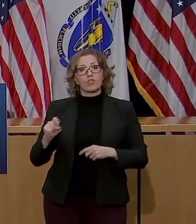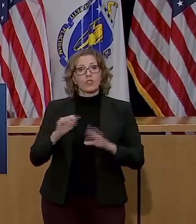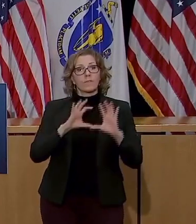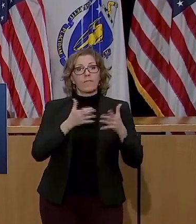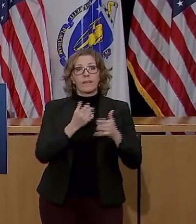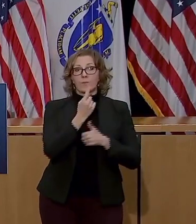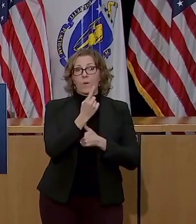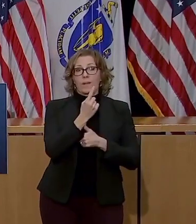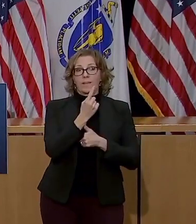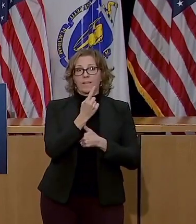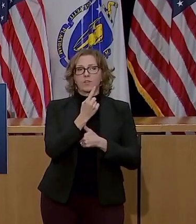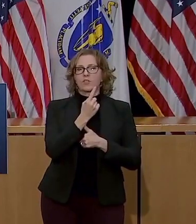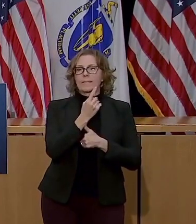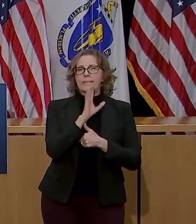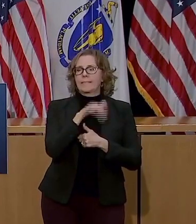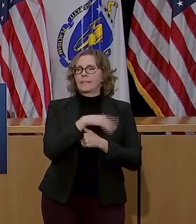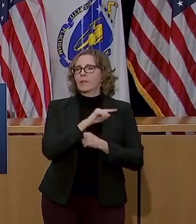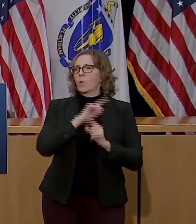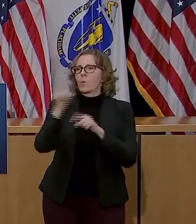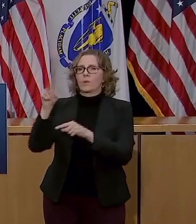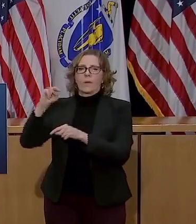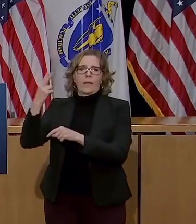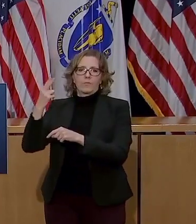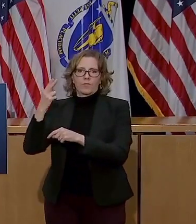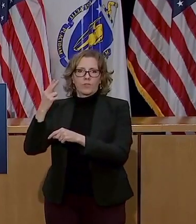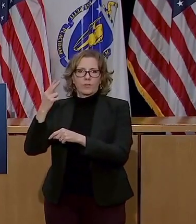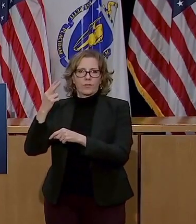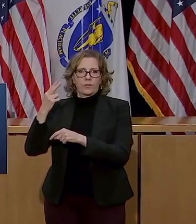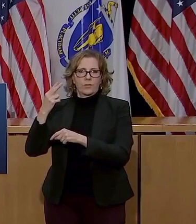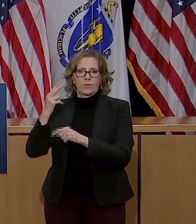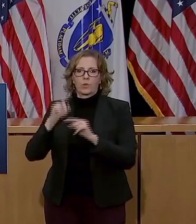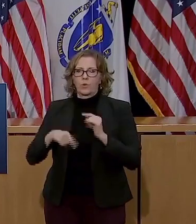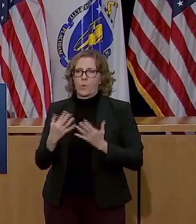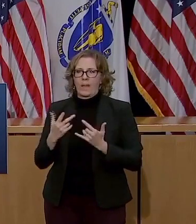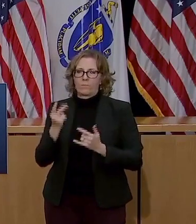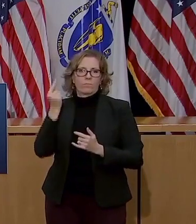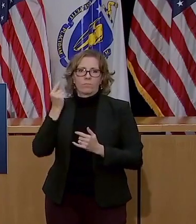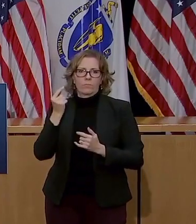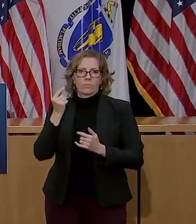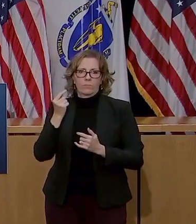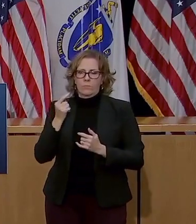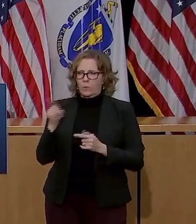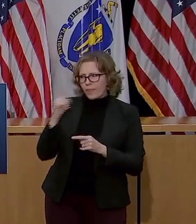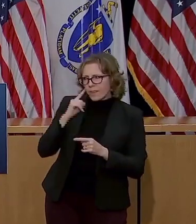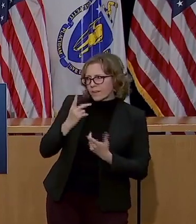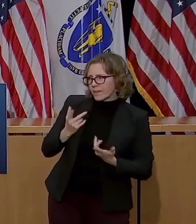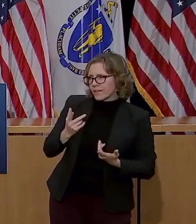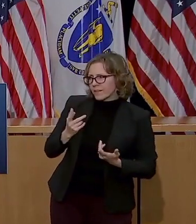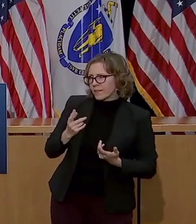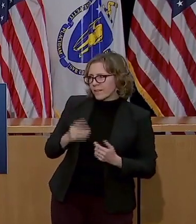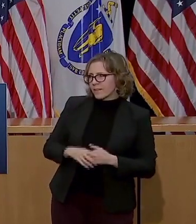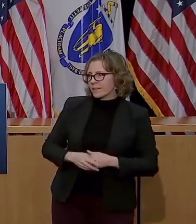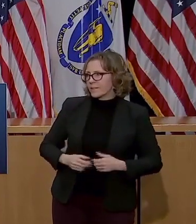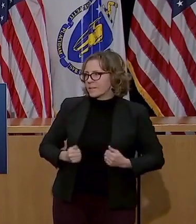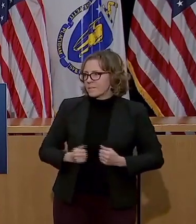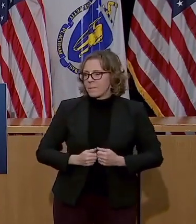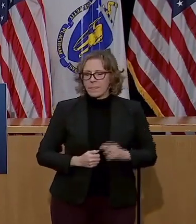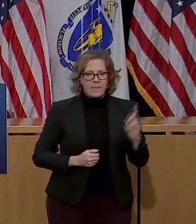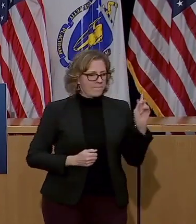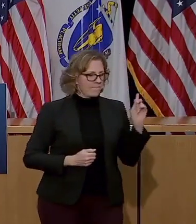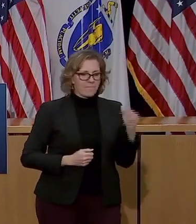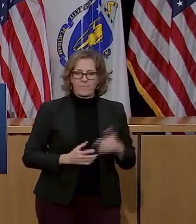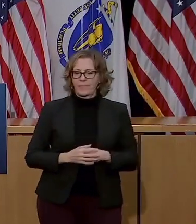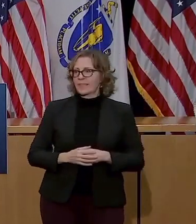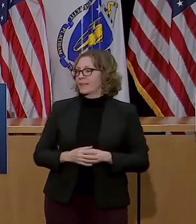impatient, she went to New Hampshire and got a shot very quickly. Any thoughts about that? You can't actually. You're